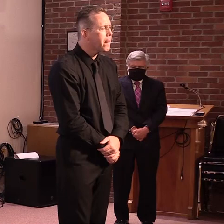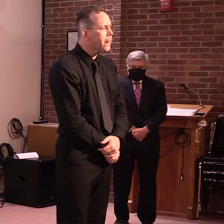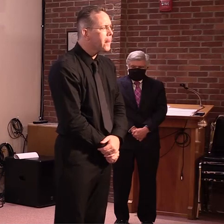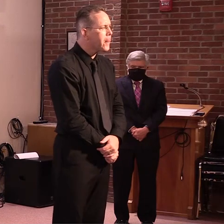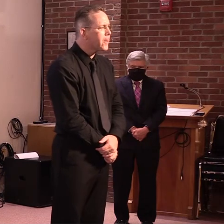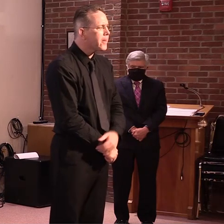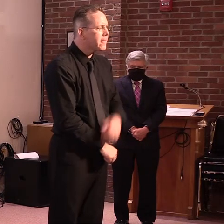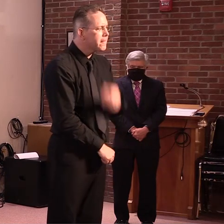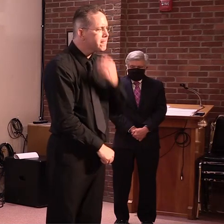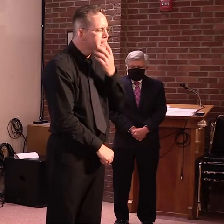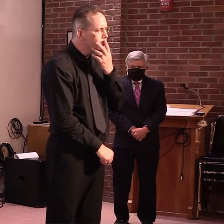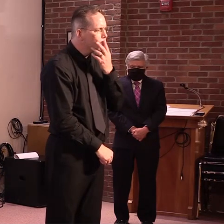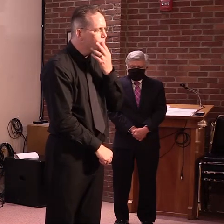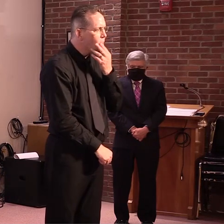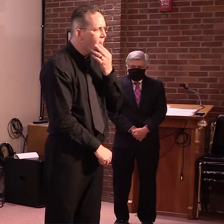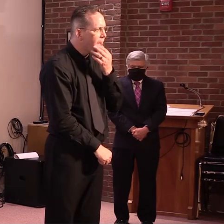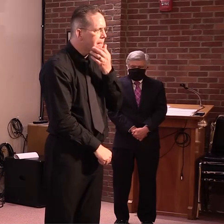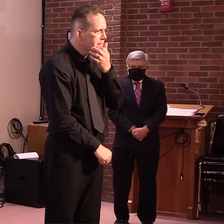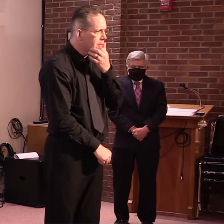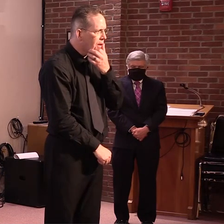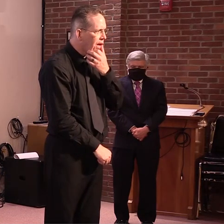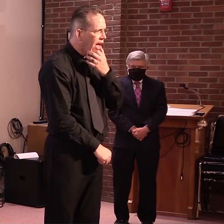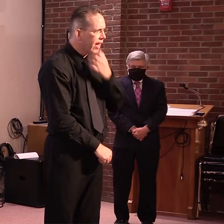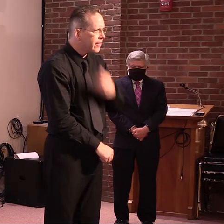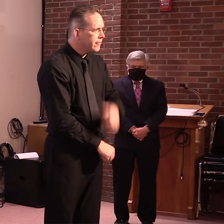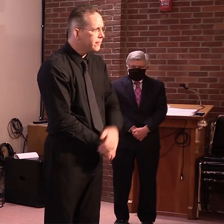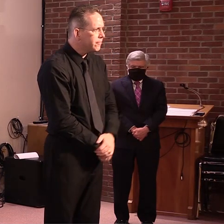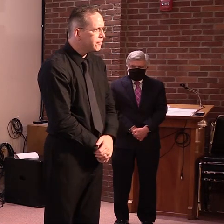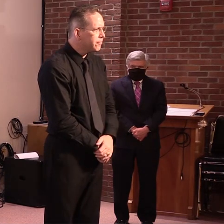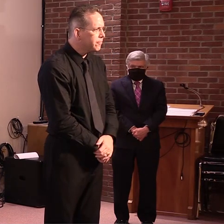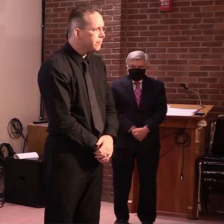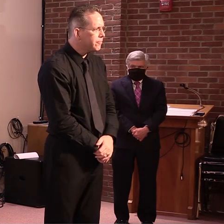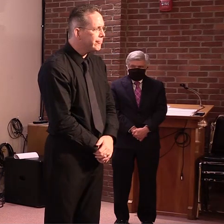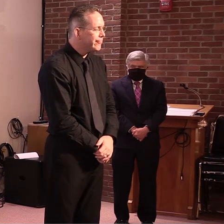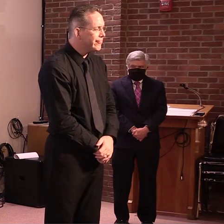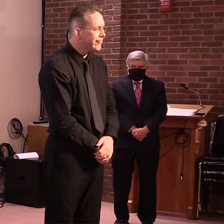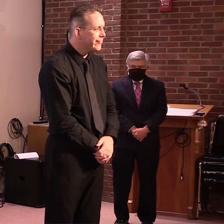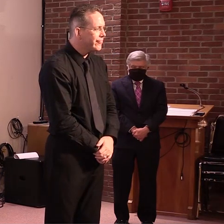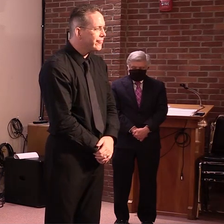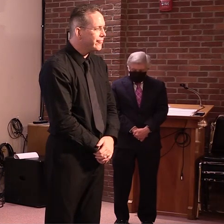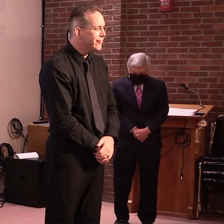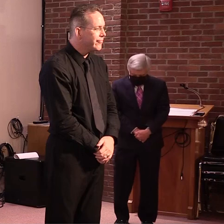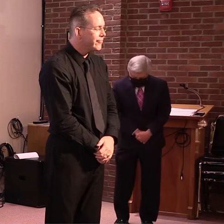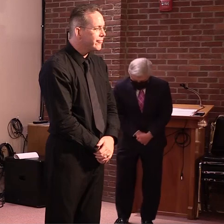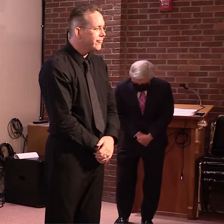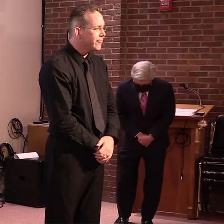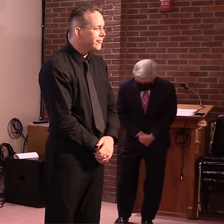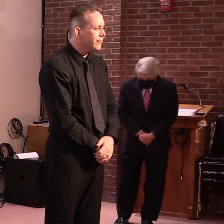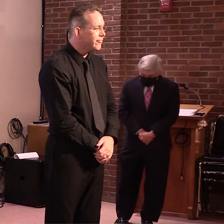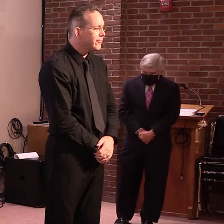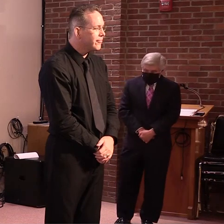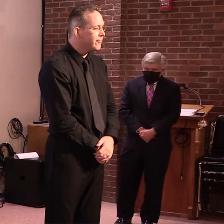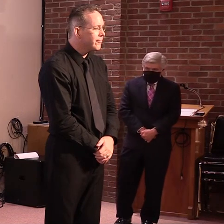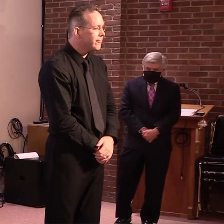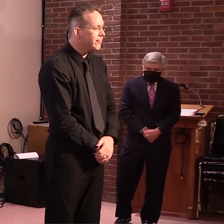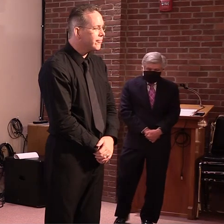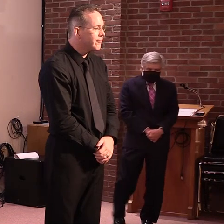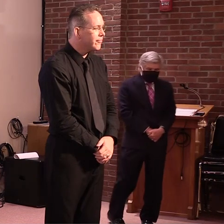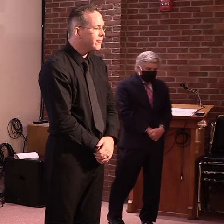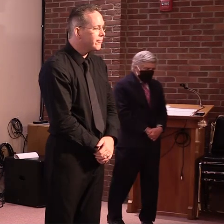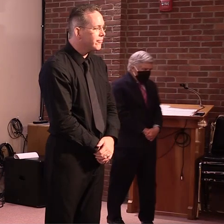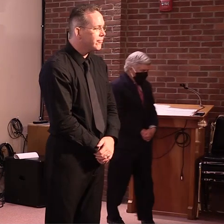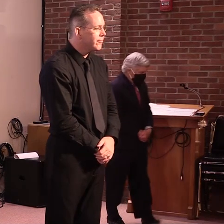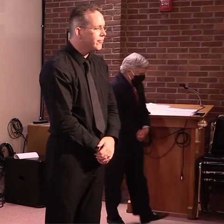on Memorial Day or potentially from protests that have been happening, does that give you more confidence to up the mass gathering